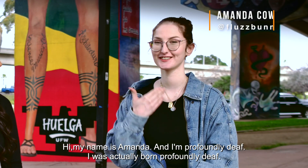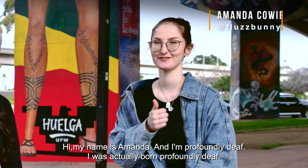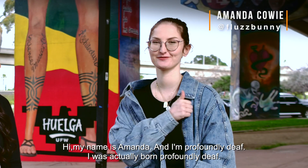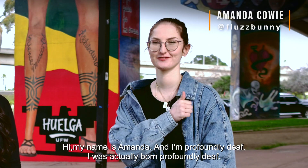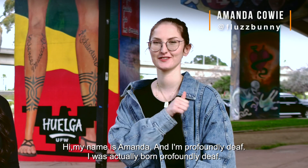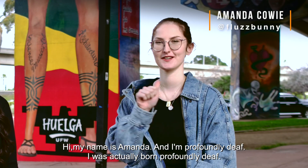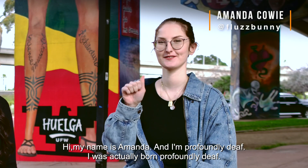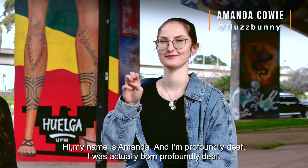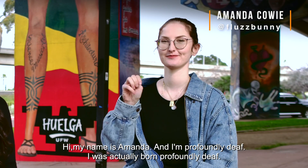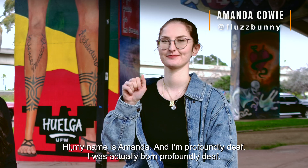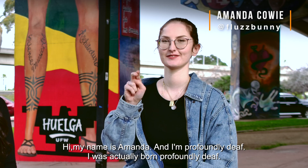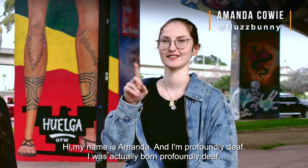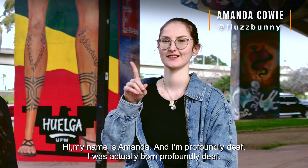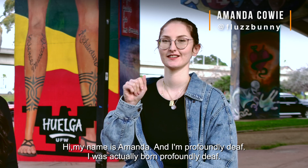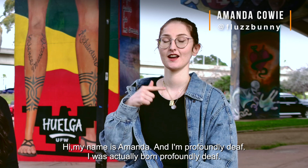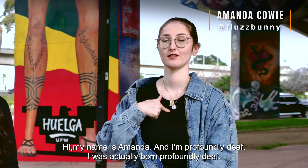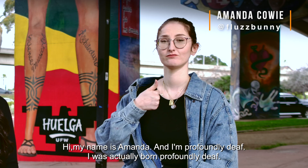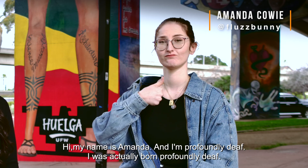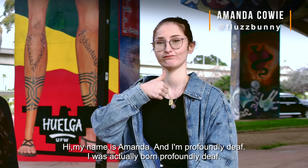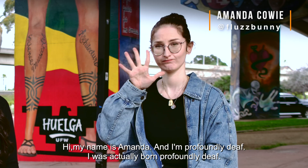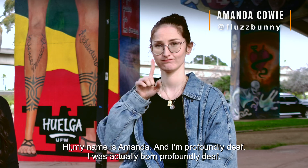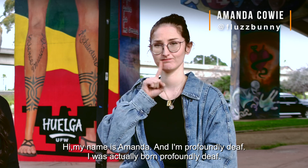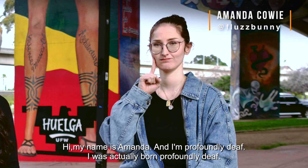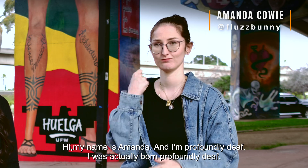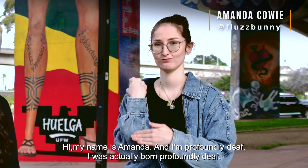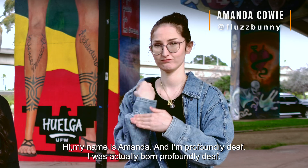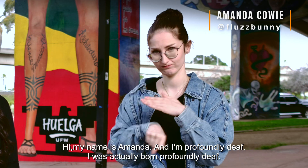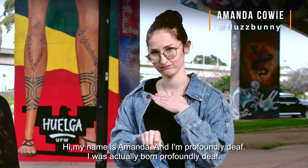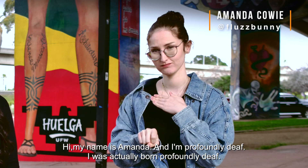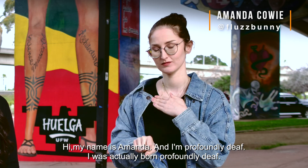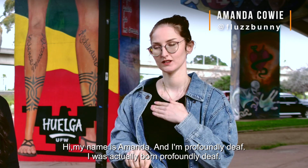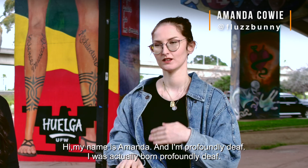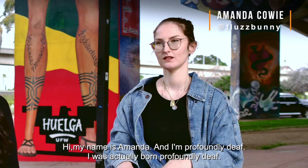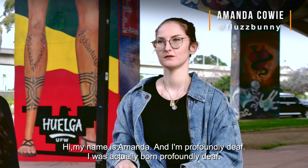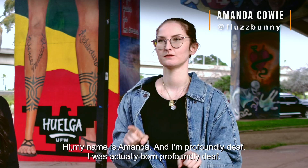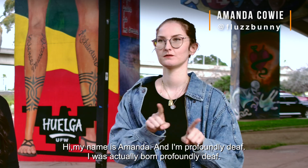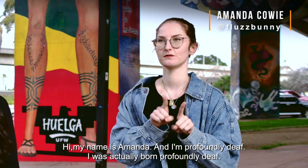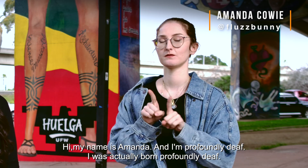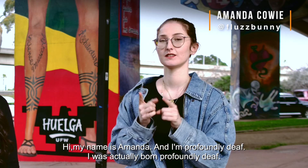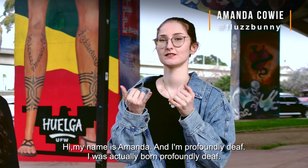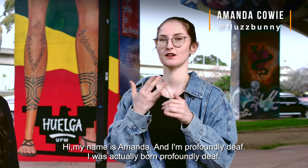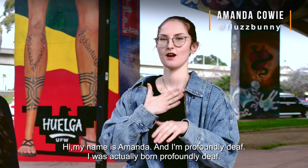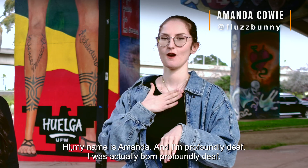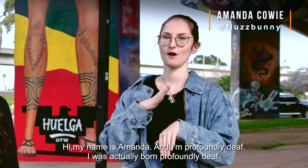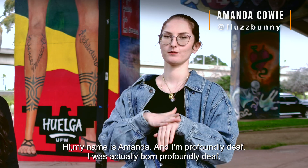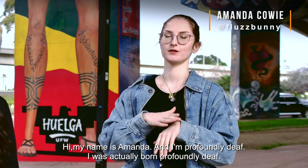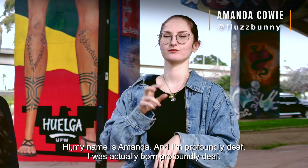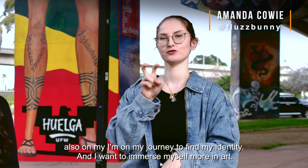Hi, my name is Amanda, and I'm profoundly deaf. I was actually born profoundly deaf.